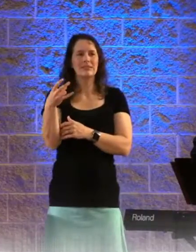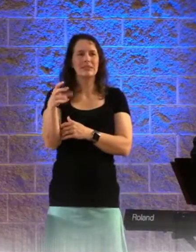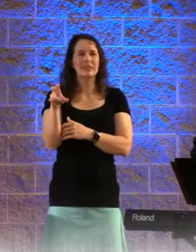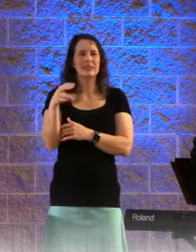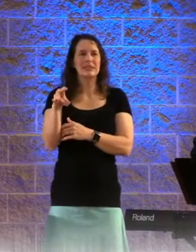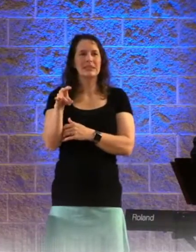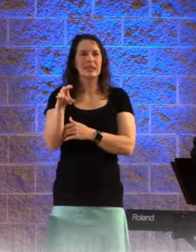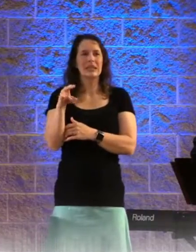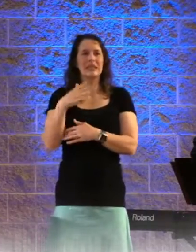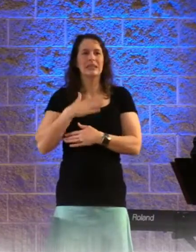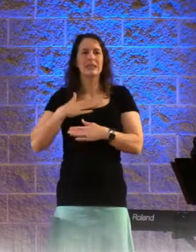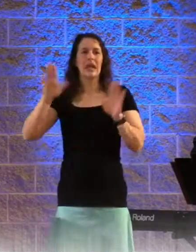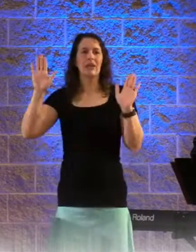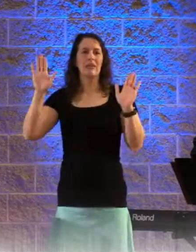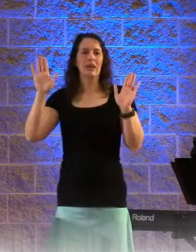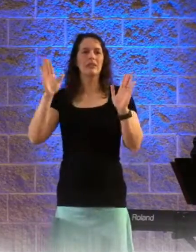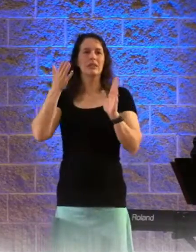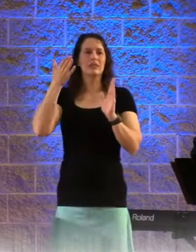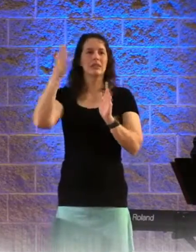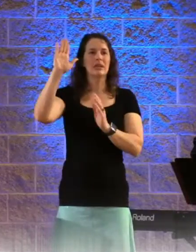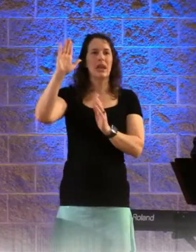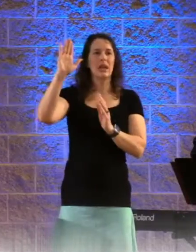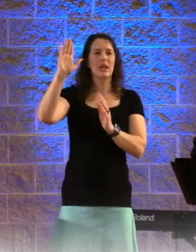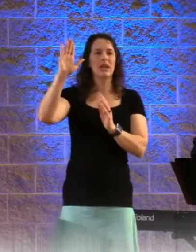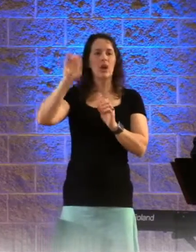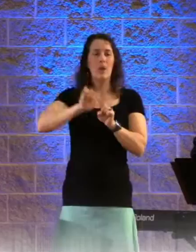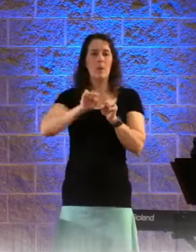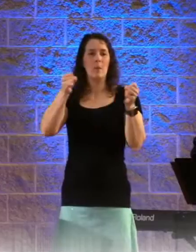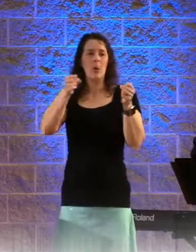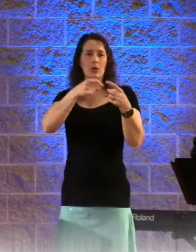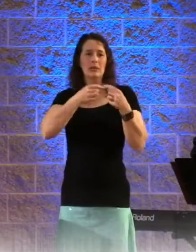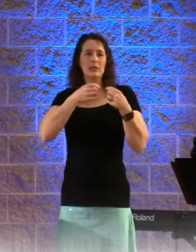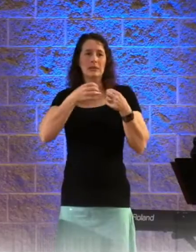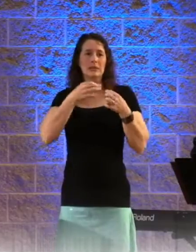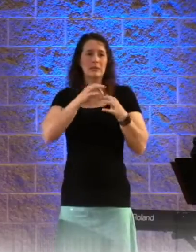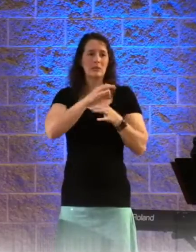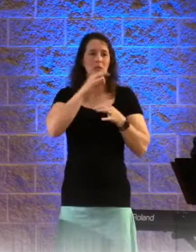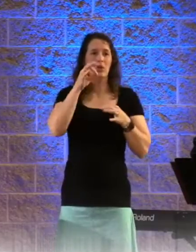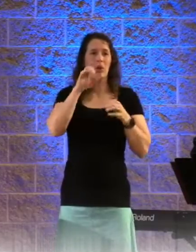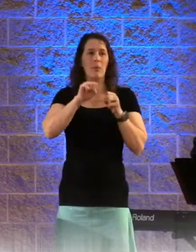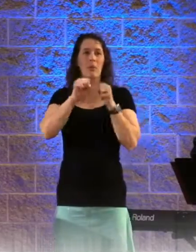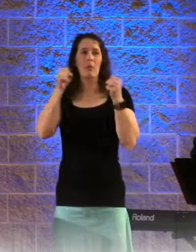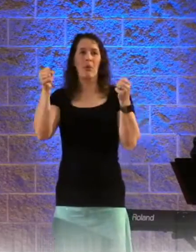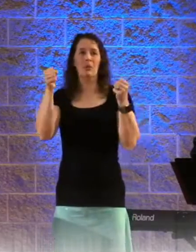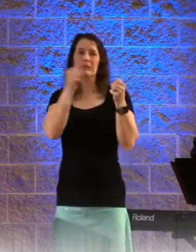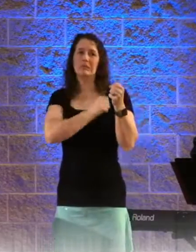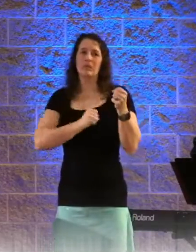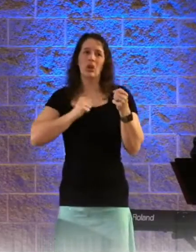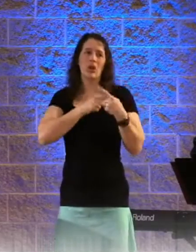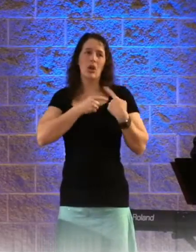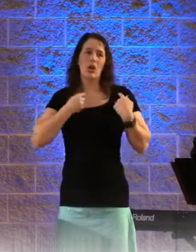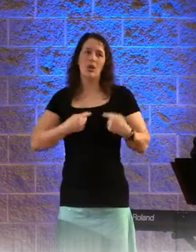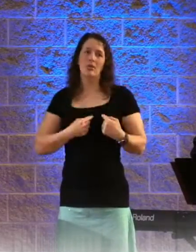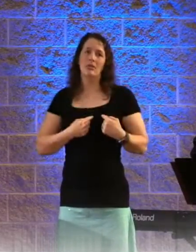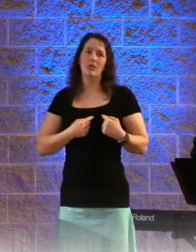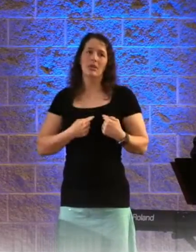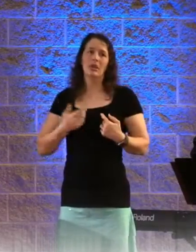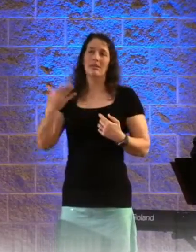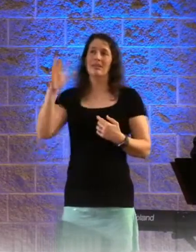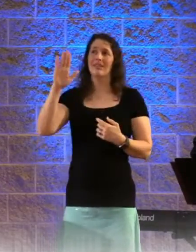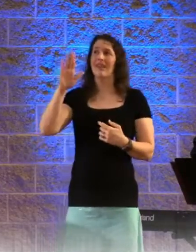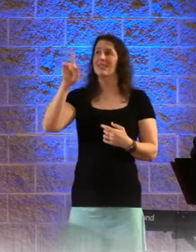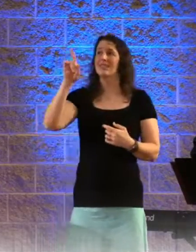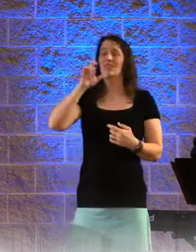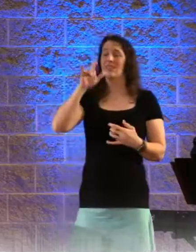broken spirit. A broken and a contrite heart, O God, You will not